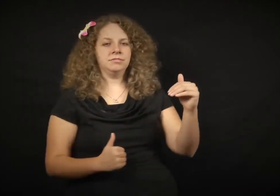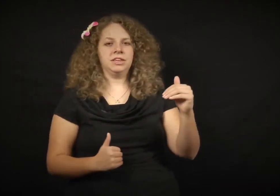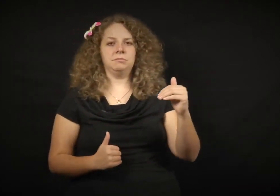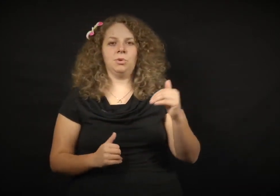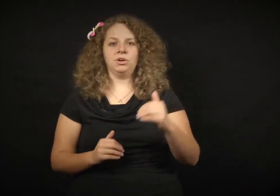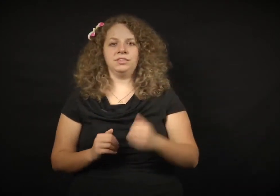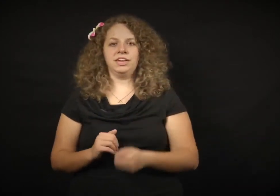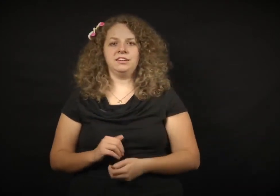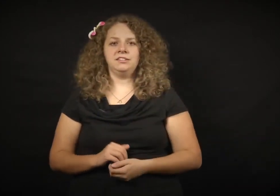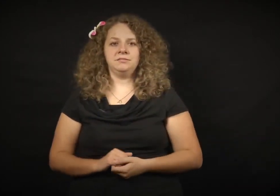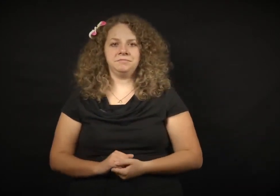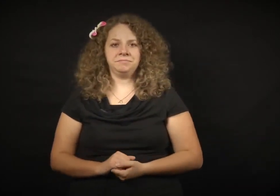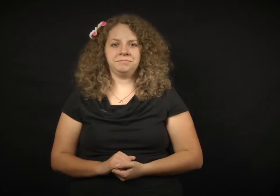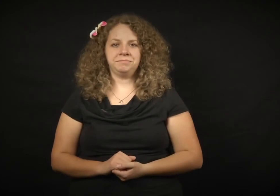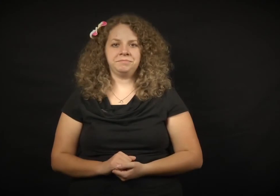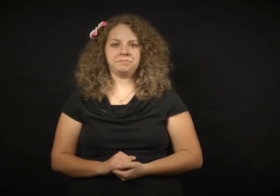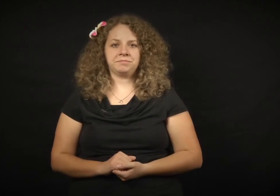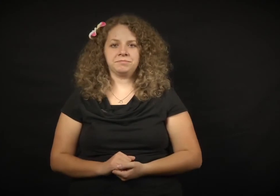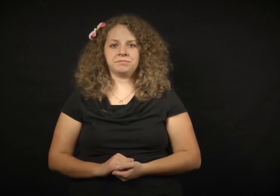Like more than.